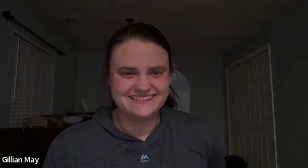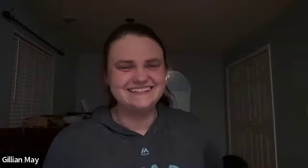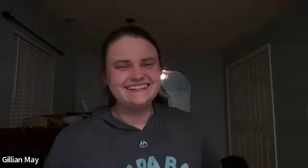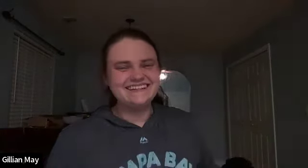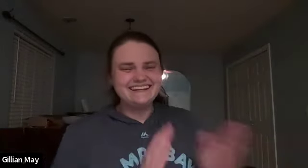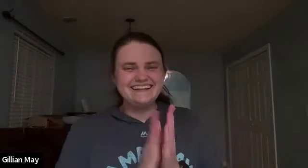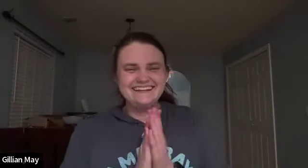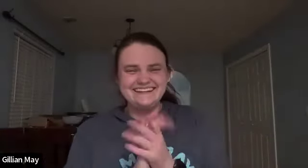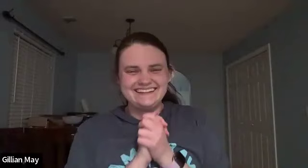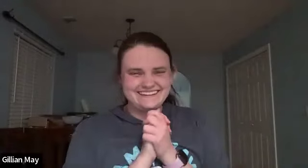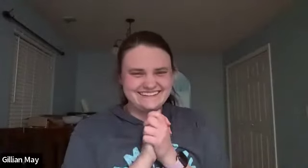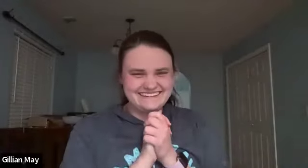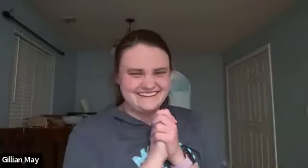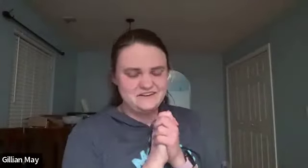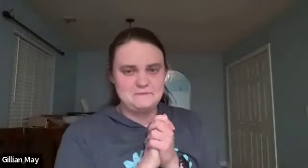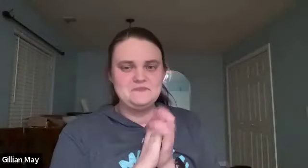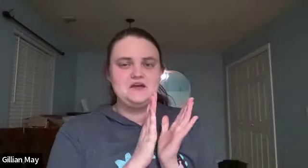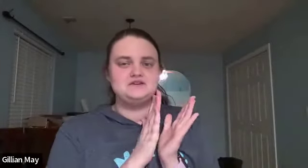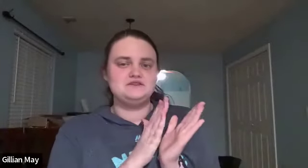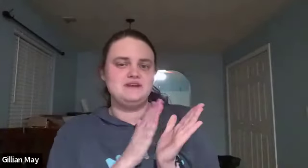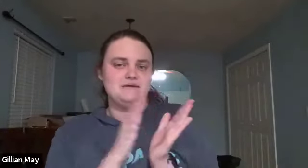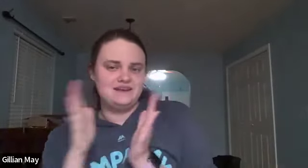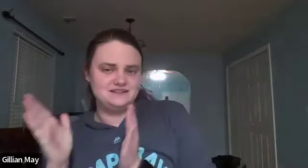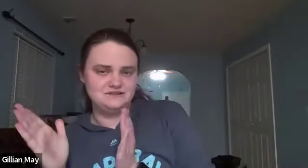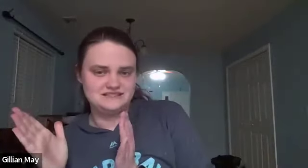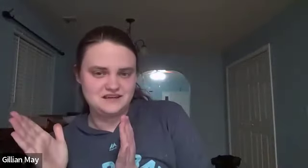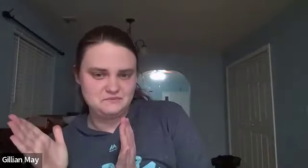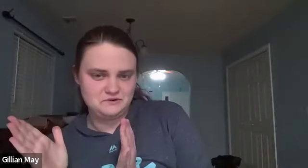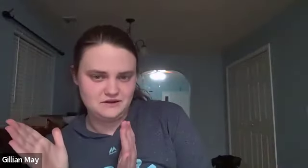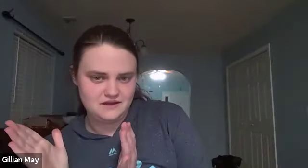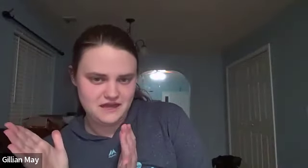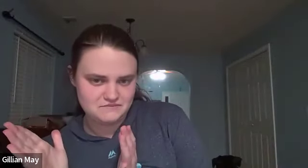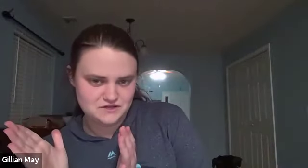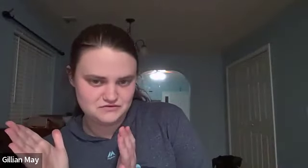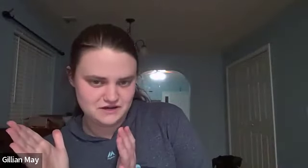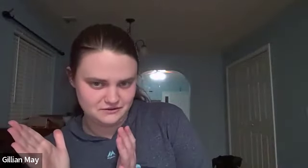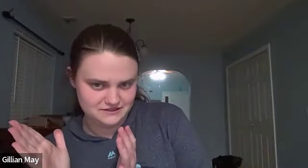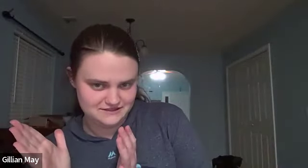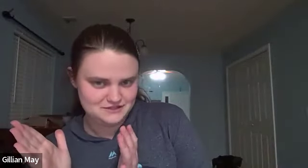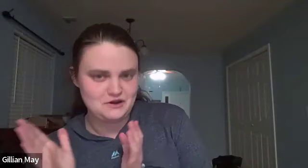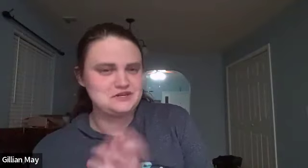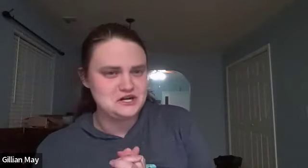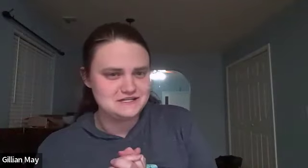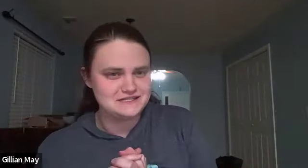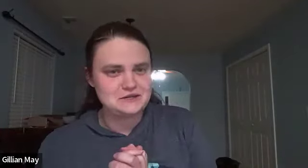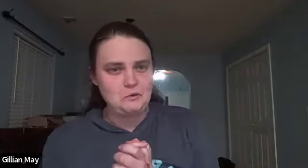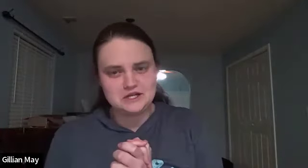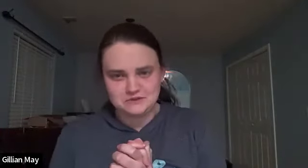Yeah. Good. Okay. So now my next one is the couple. Y'all have Heyman Reynolds. So I'm curious to see which one's